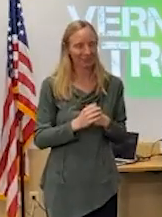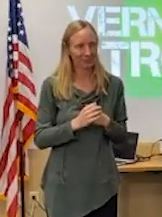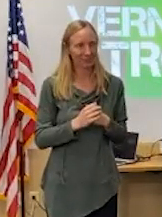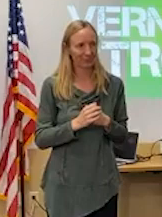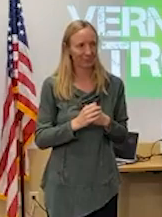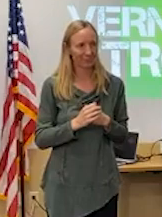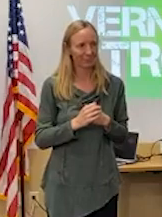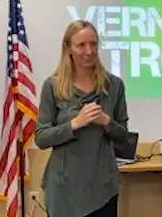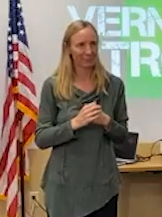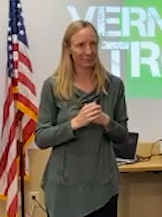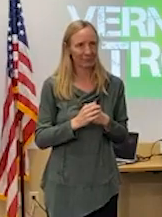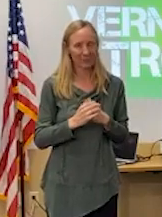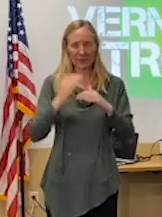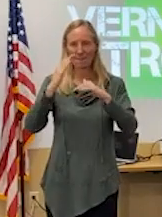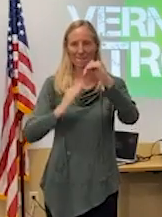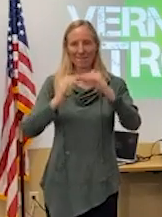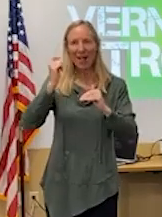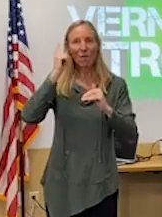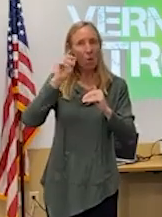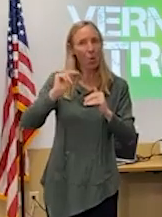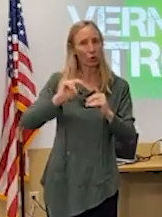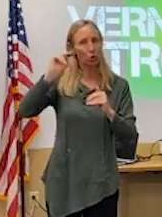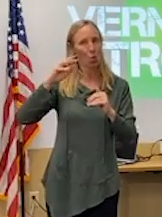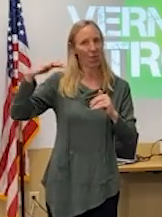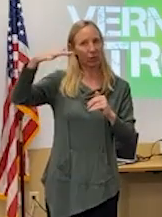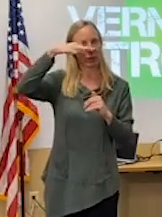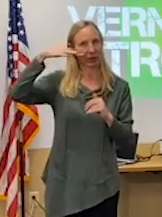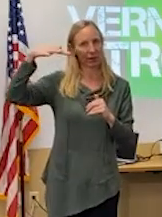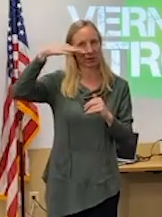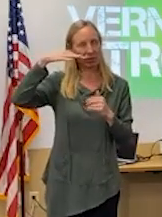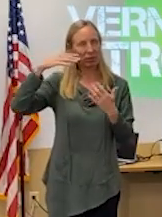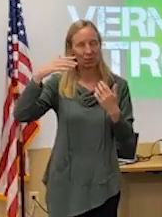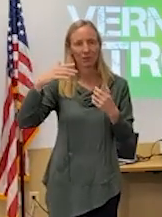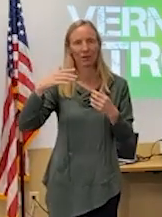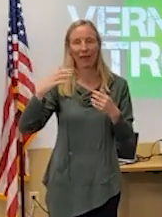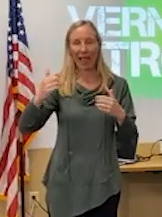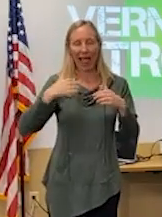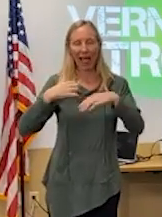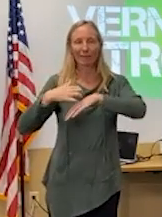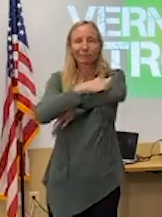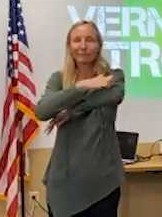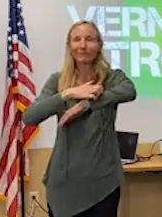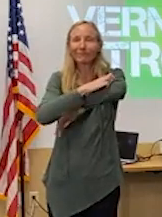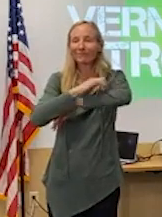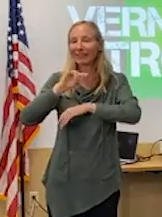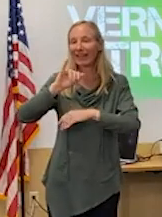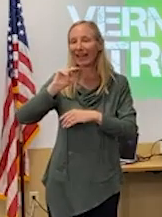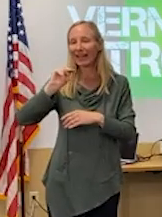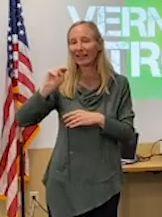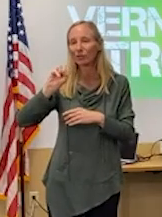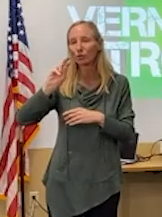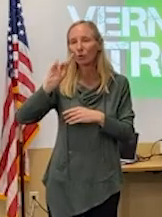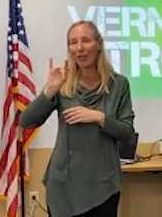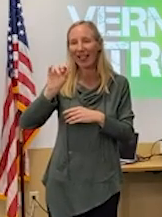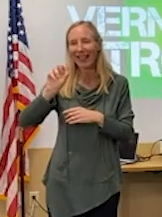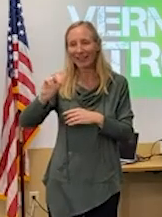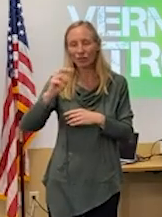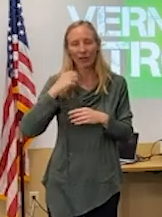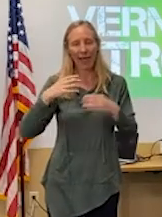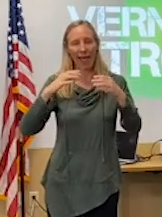actually were built for northern environments. So have insulation for the skirting